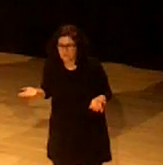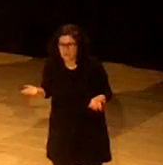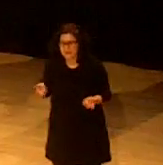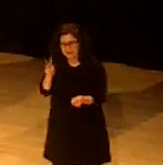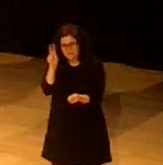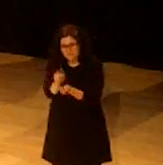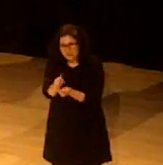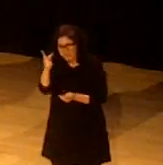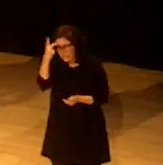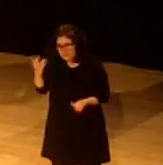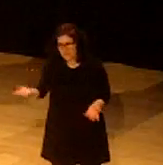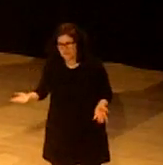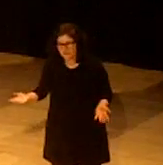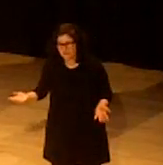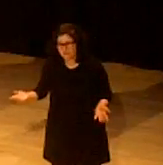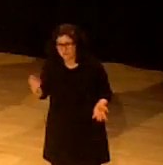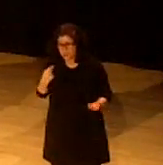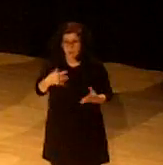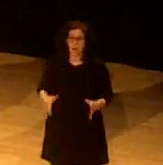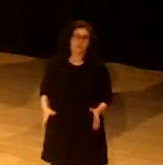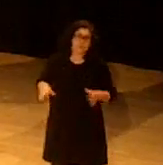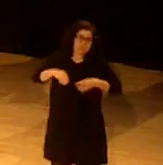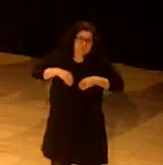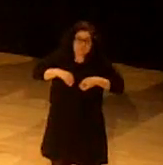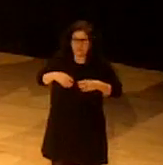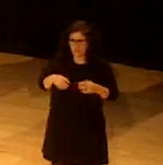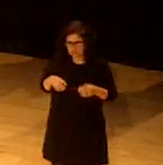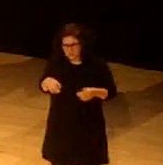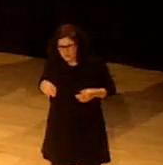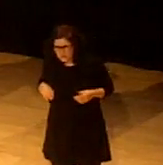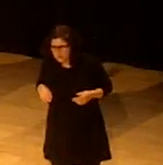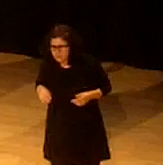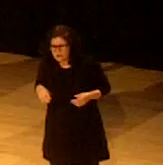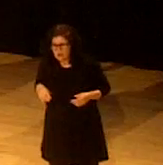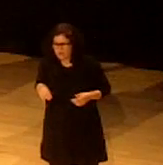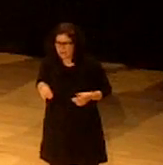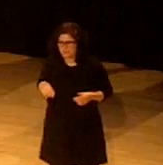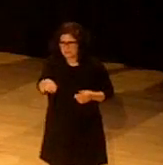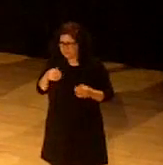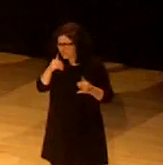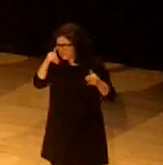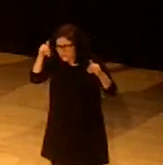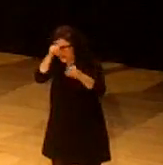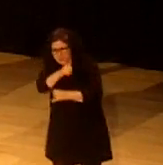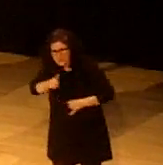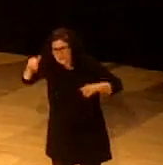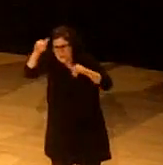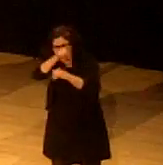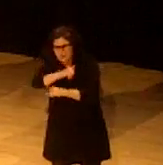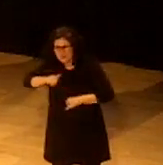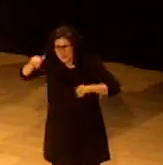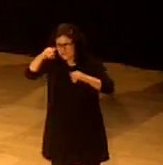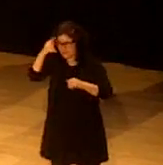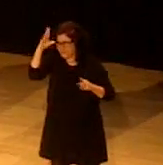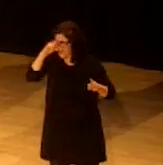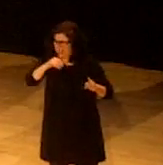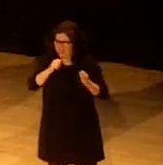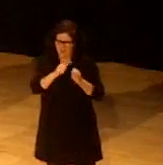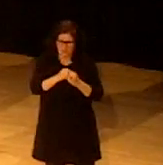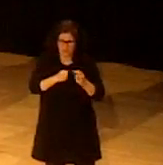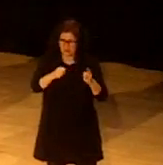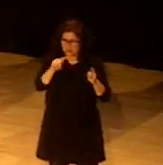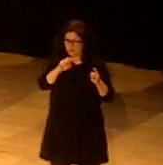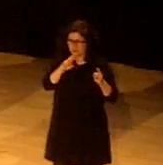fucking politics, and we for some reason accept it. The buffoon cartoonery and extremity of some guy with a